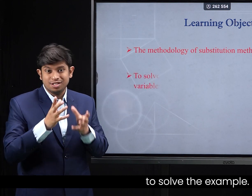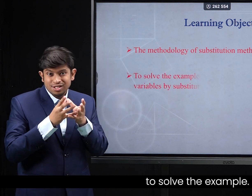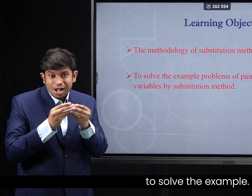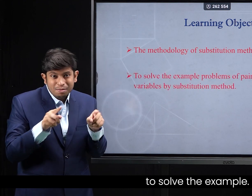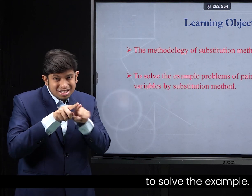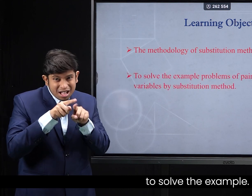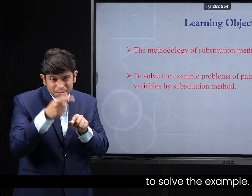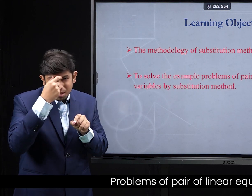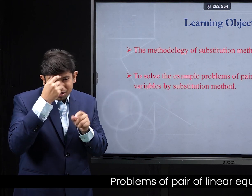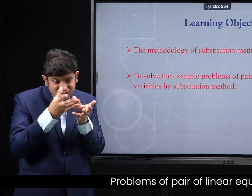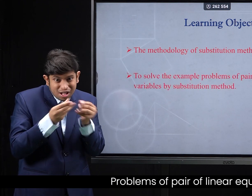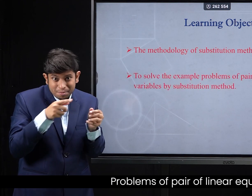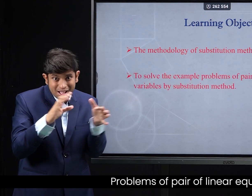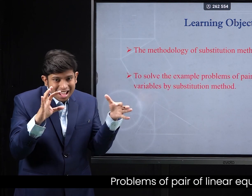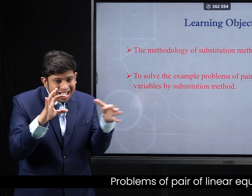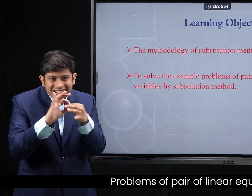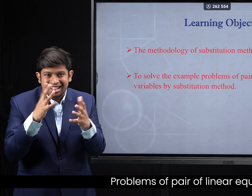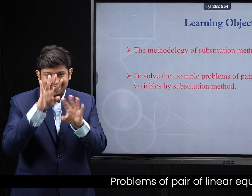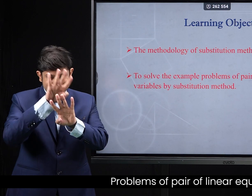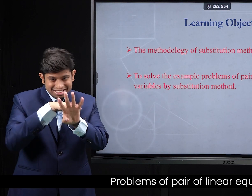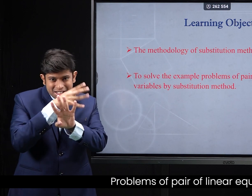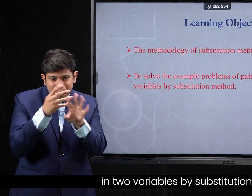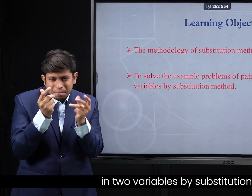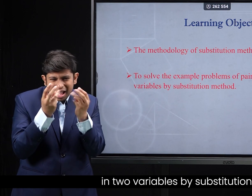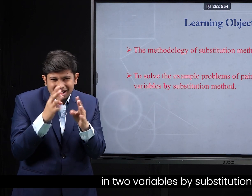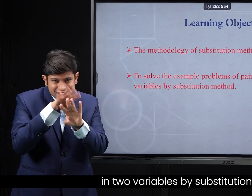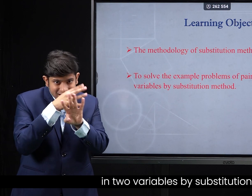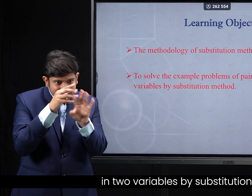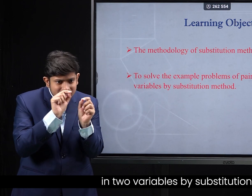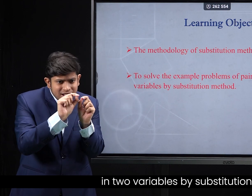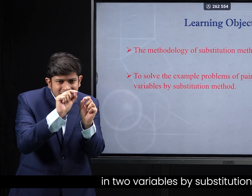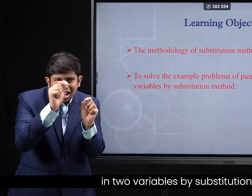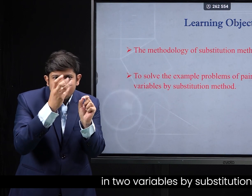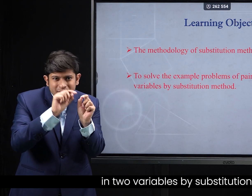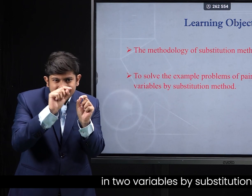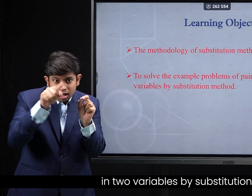to solve the example problems of pair of linear equations in two variables by substitution method,